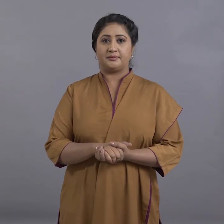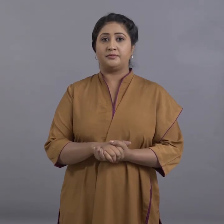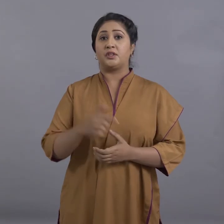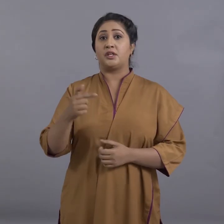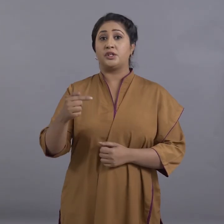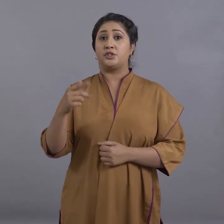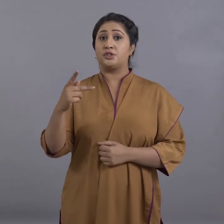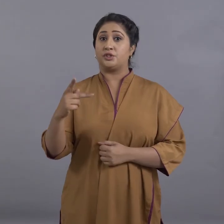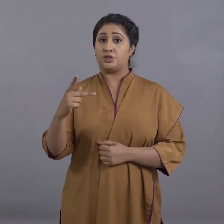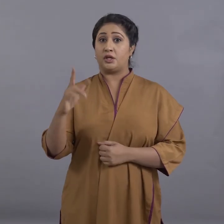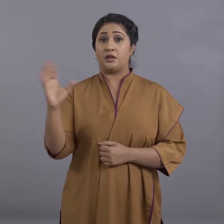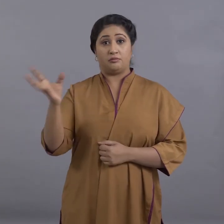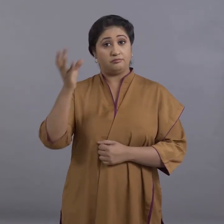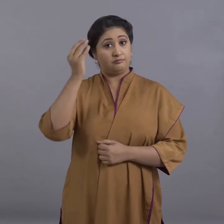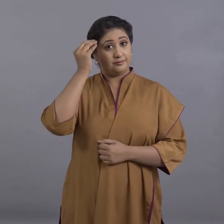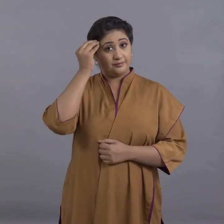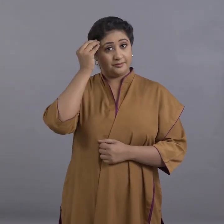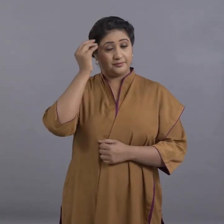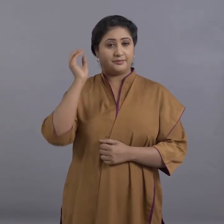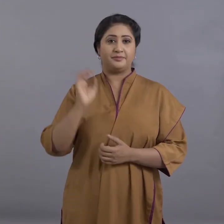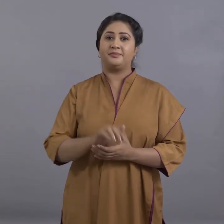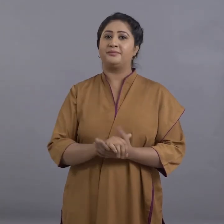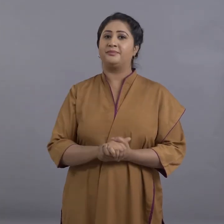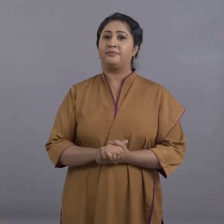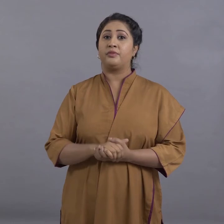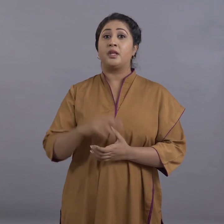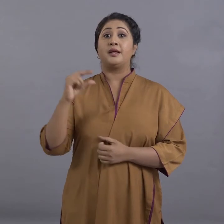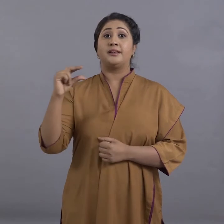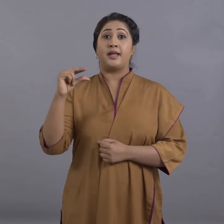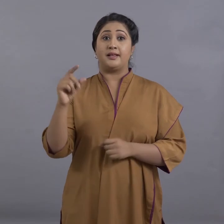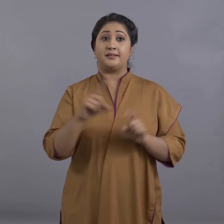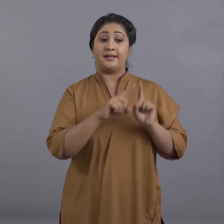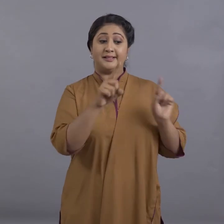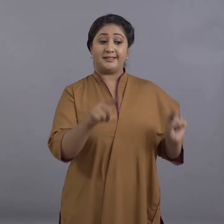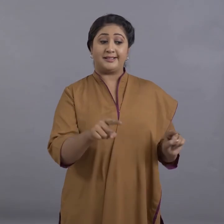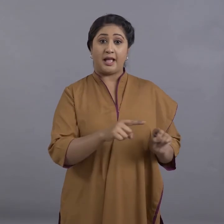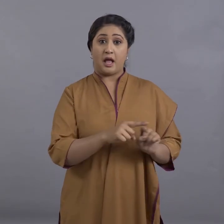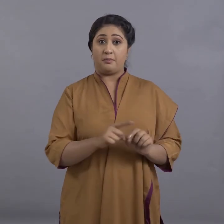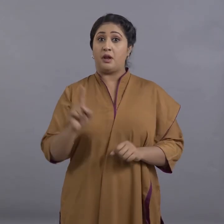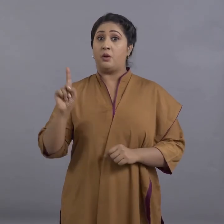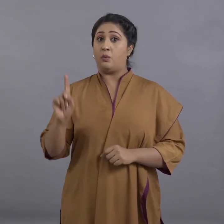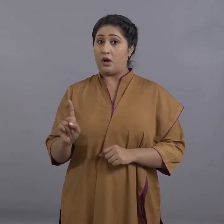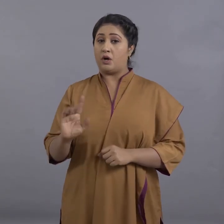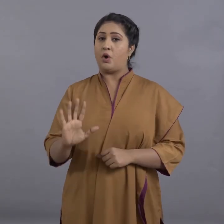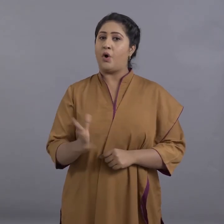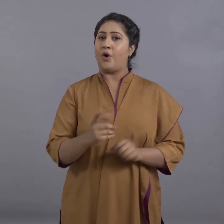General knowledge. Test sample 1 and key words.